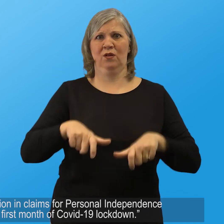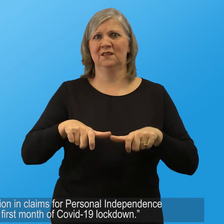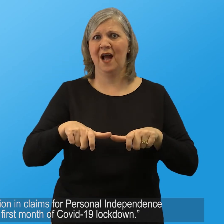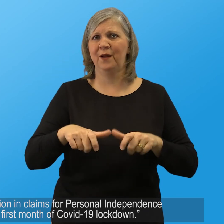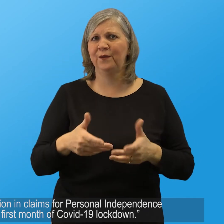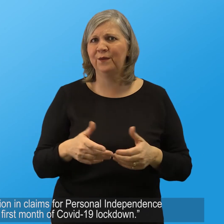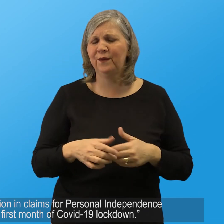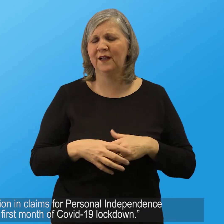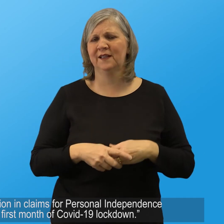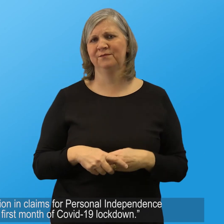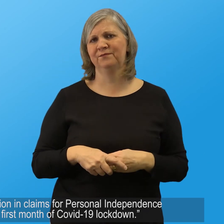lockdown.